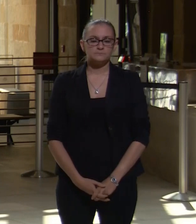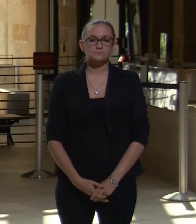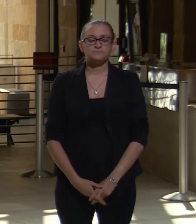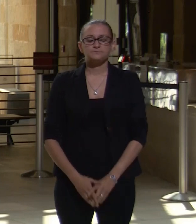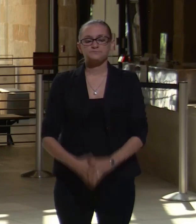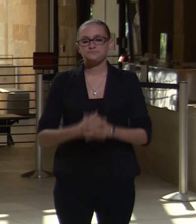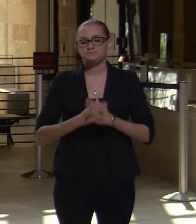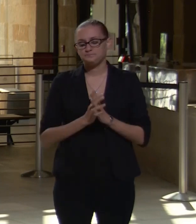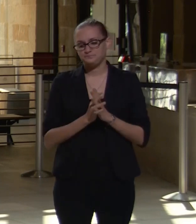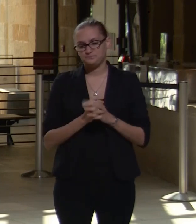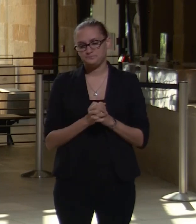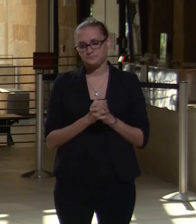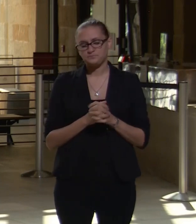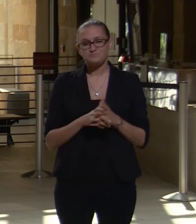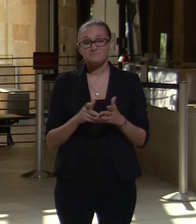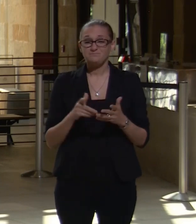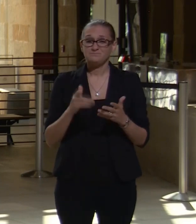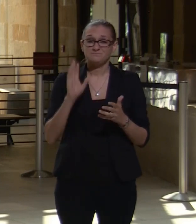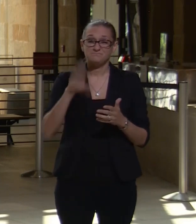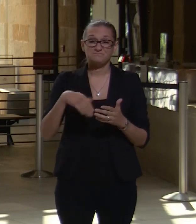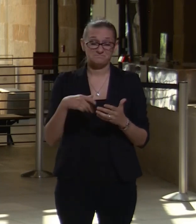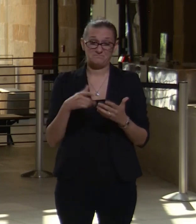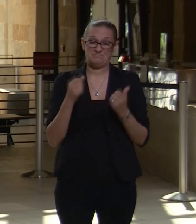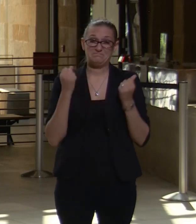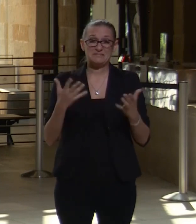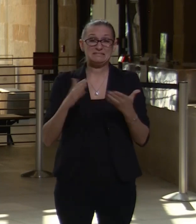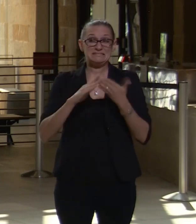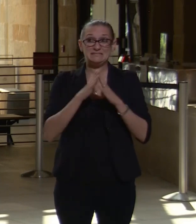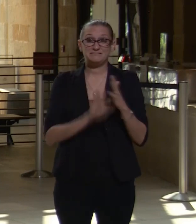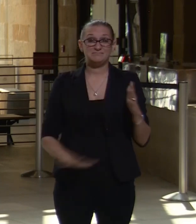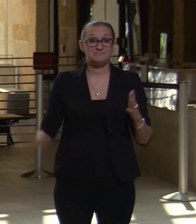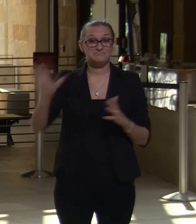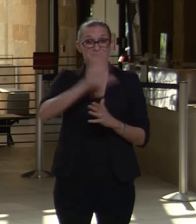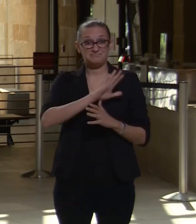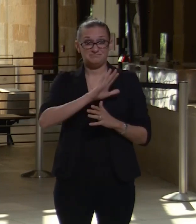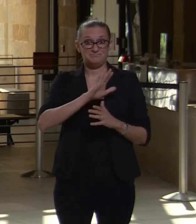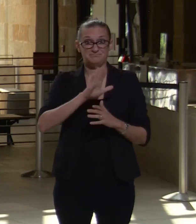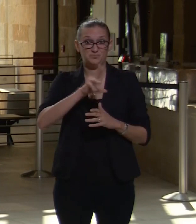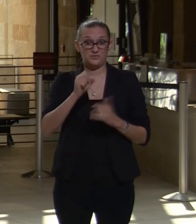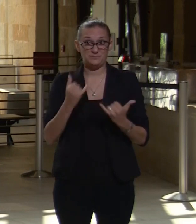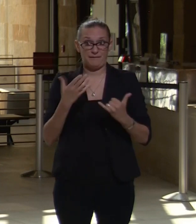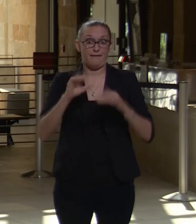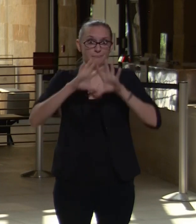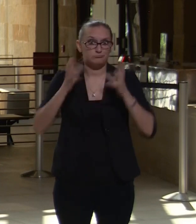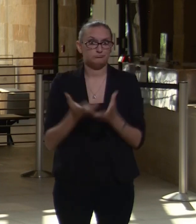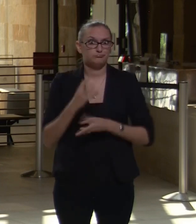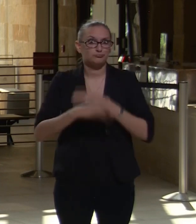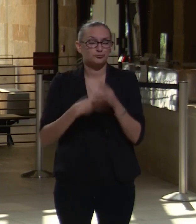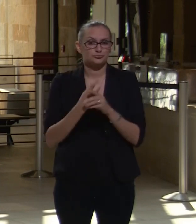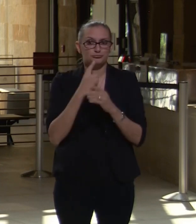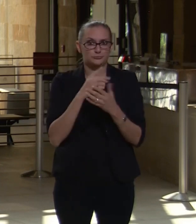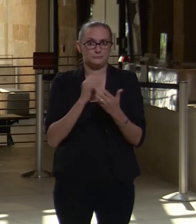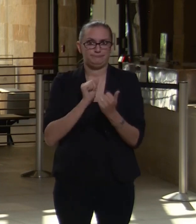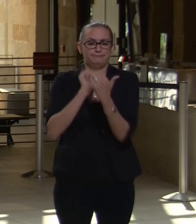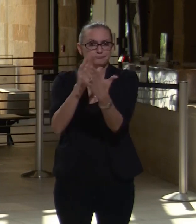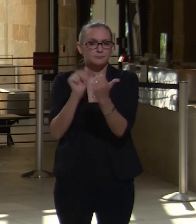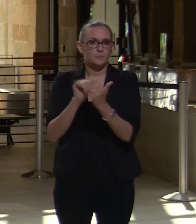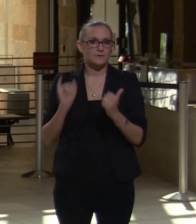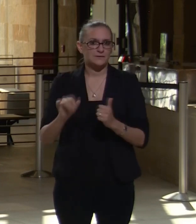You know, there are a lot of cities around the country right now and around the world that are dealing with this